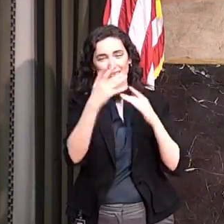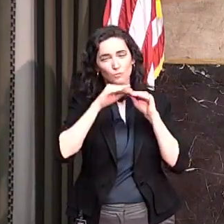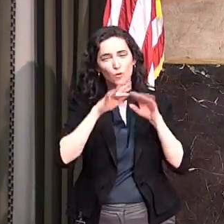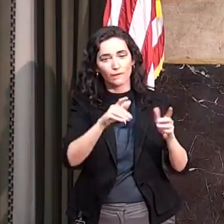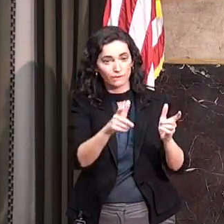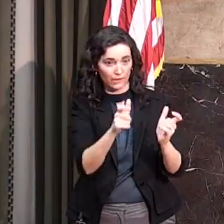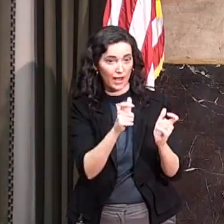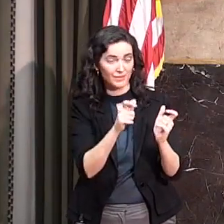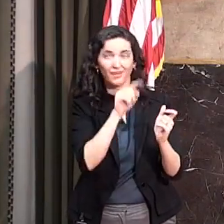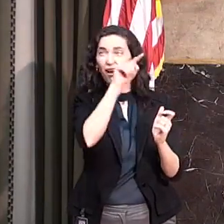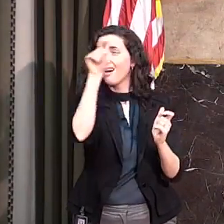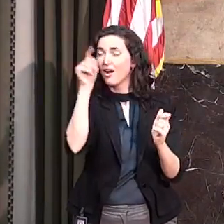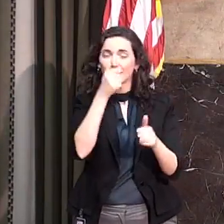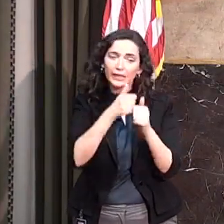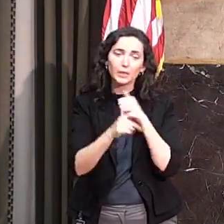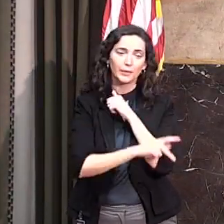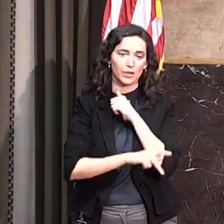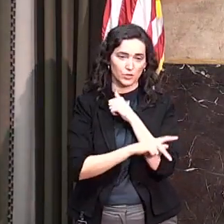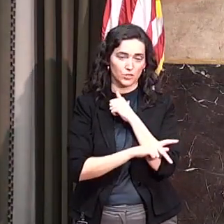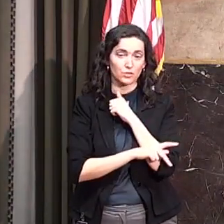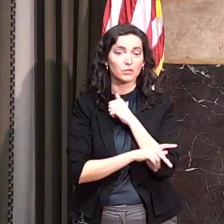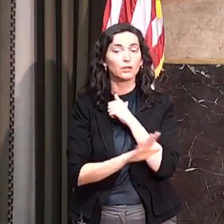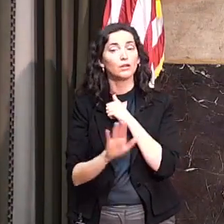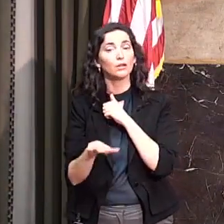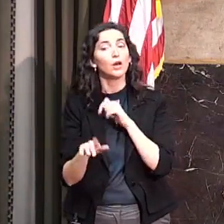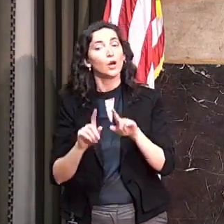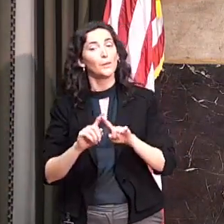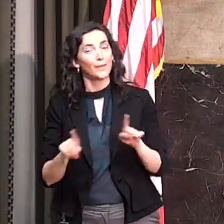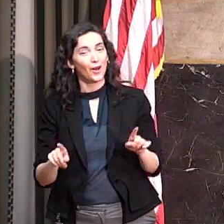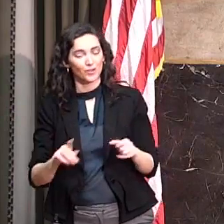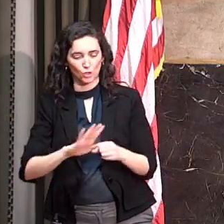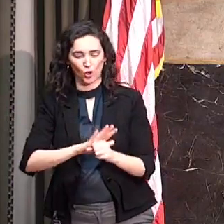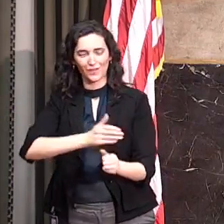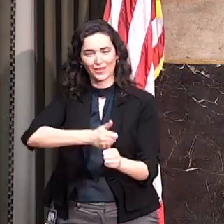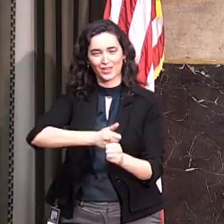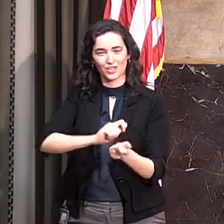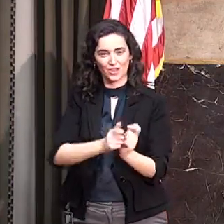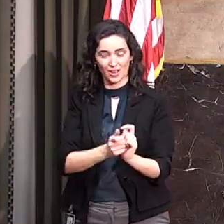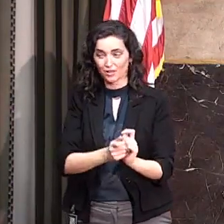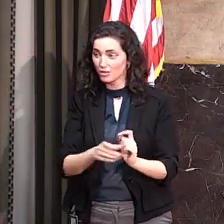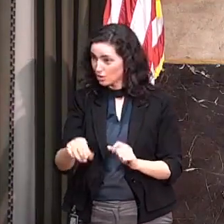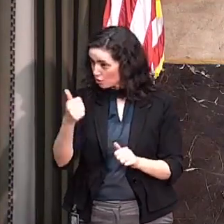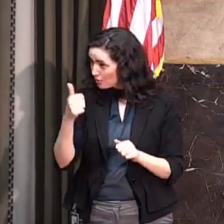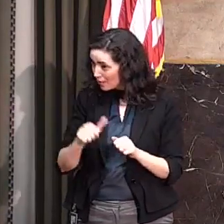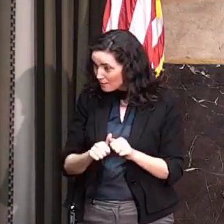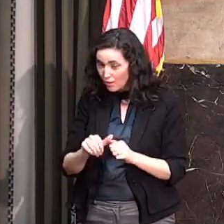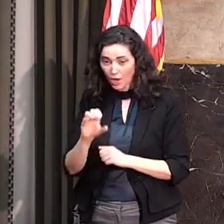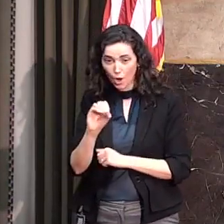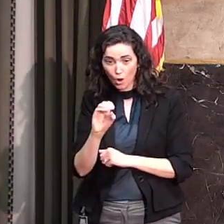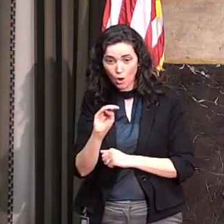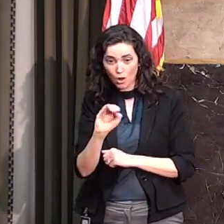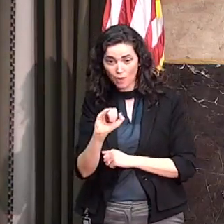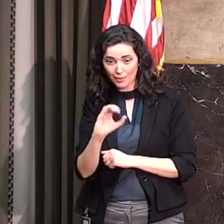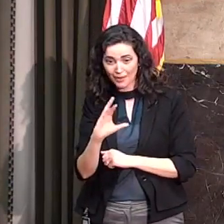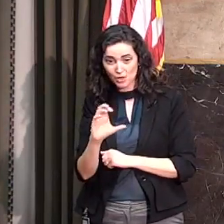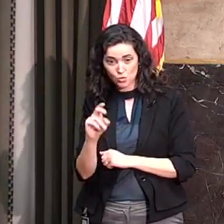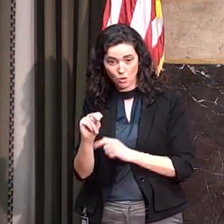But as the variants change, and you know, for example, with Omicron, where we had a more transmissible